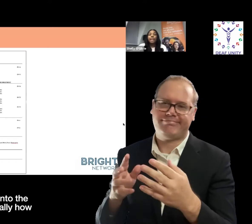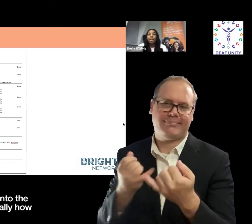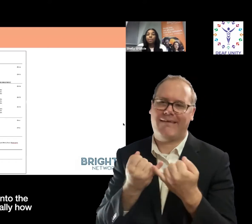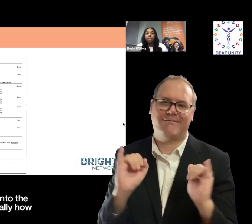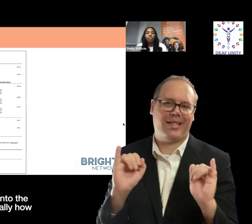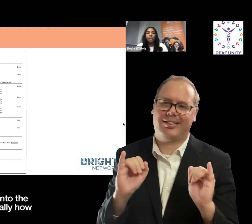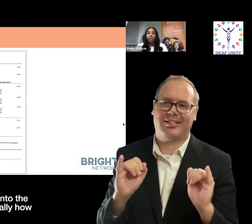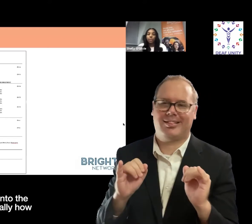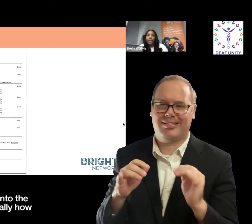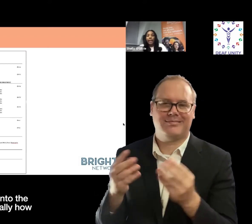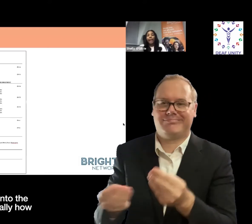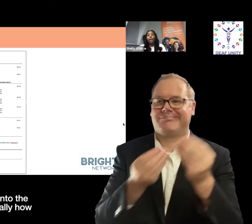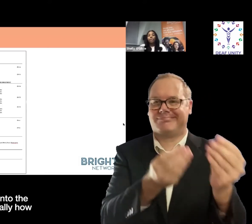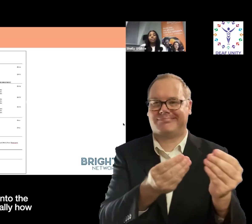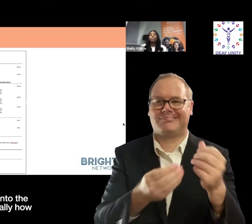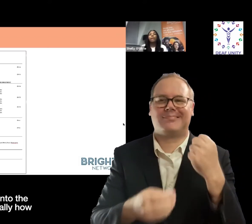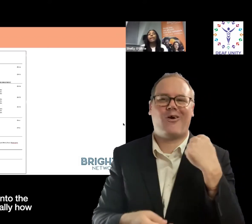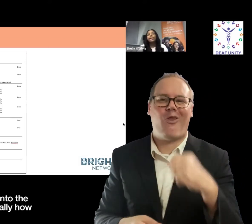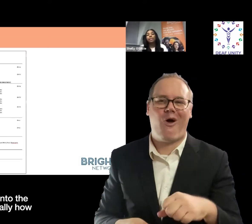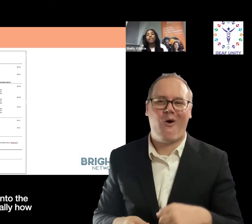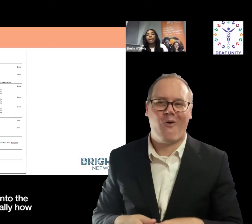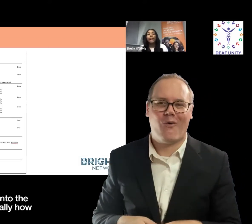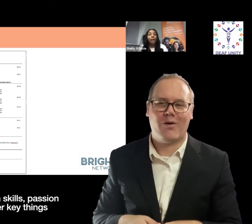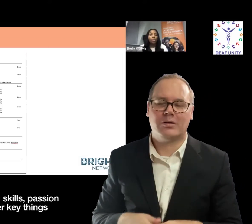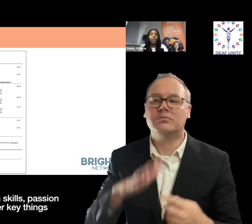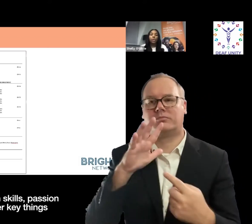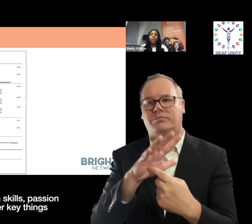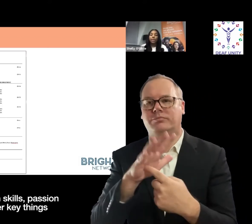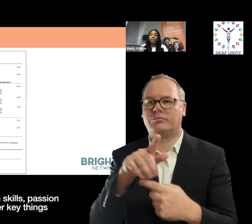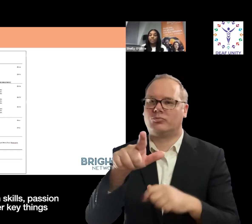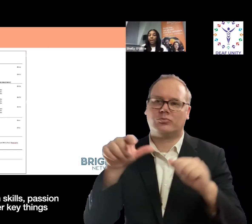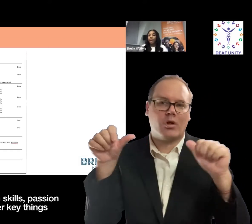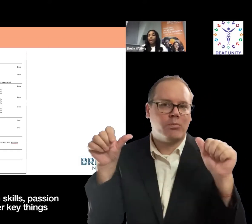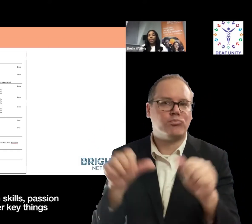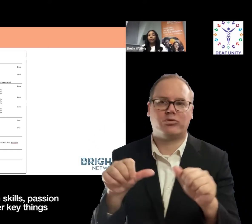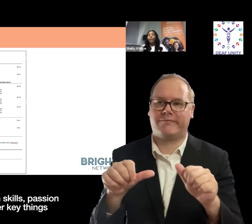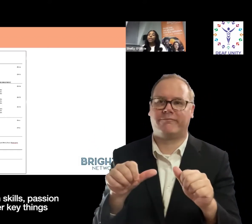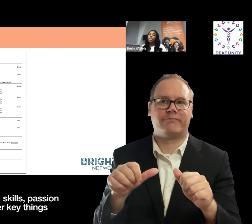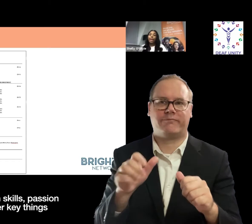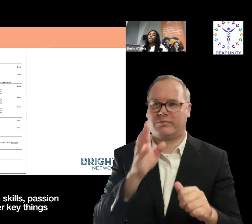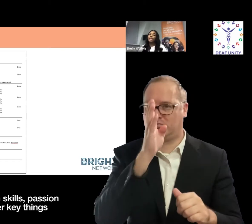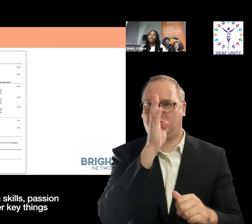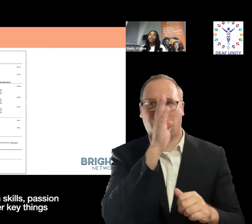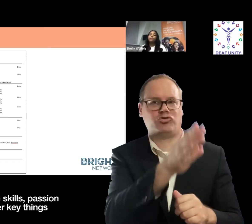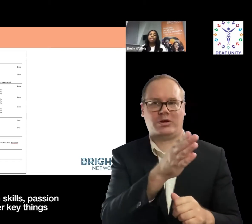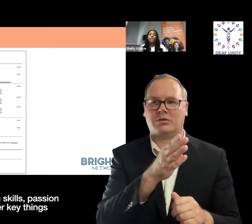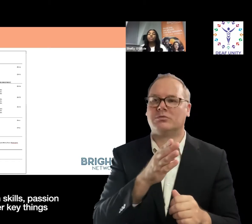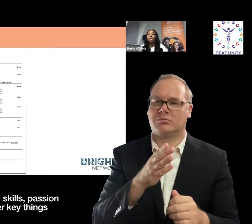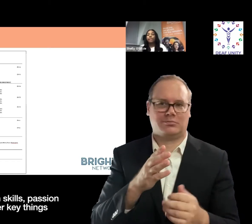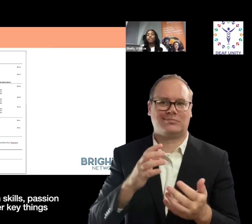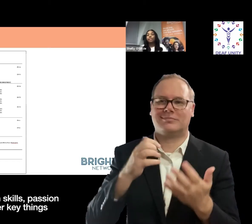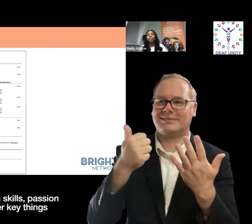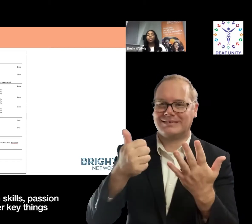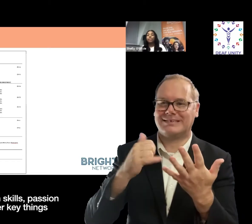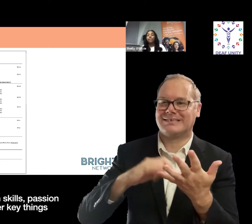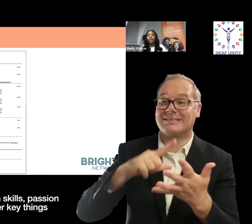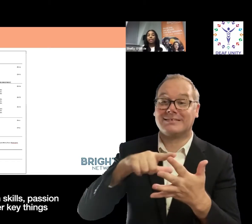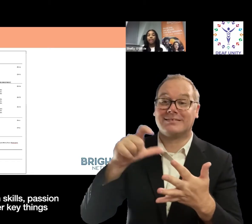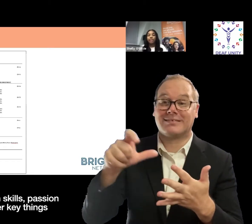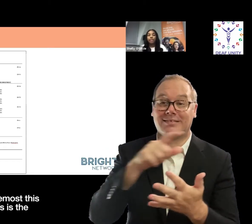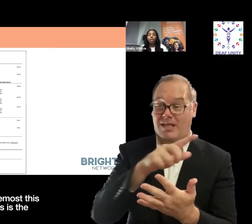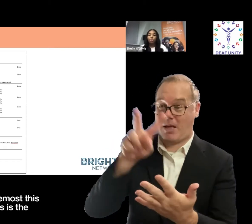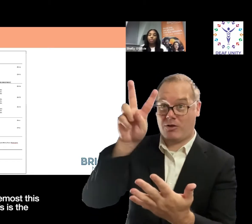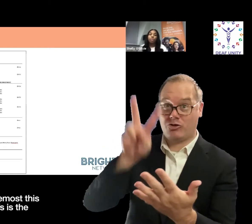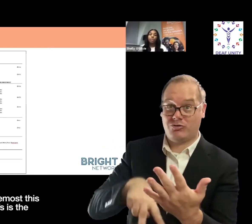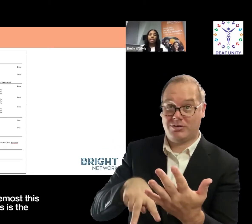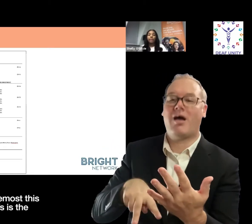So now we're going to move into the layout. So breaking down exactly how you can convey great communication skills, passion for the business, and all these other key